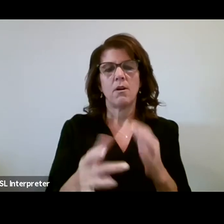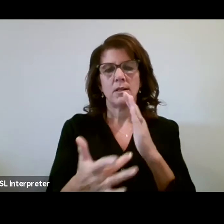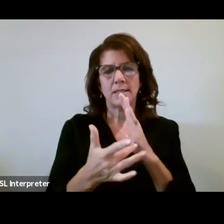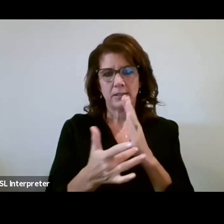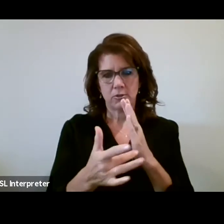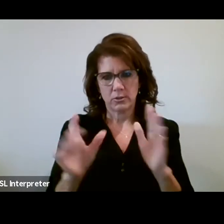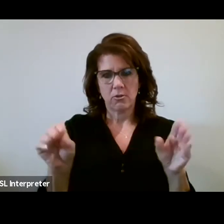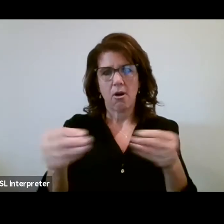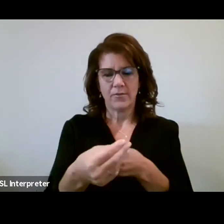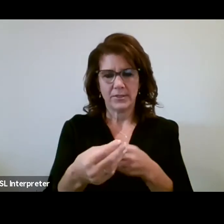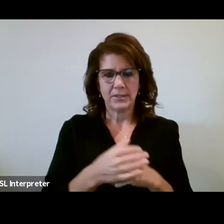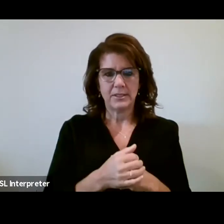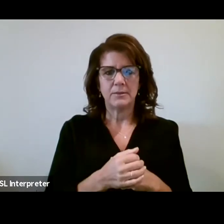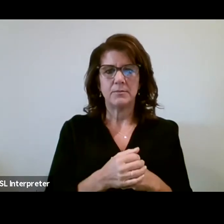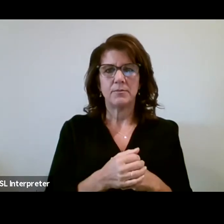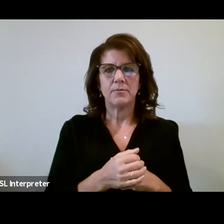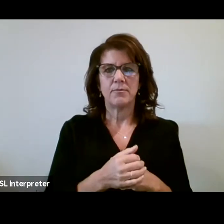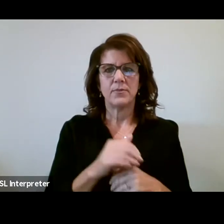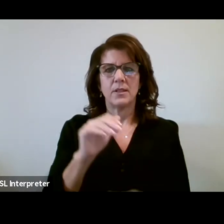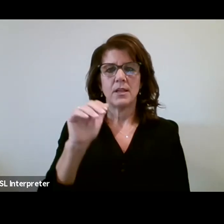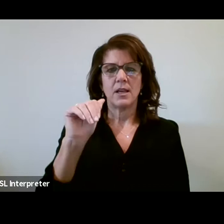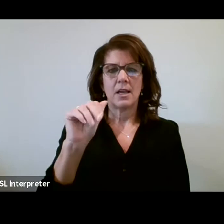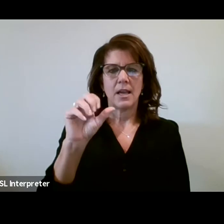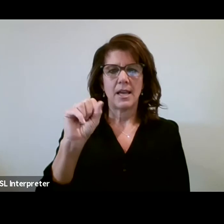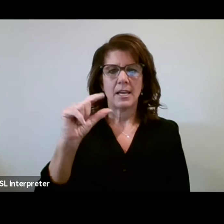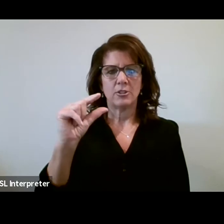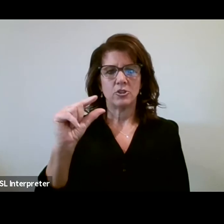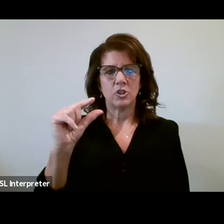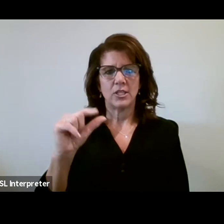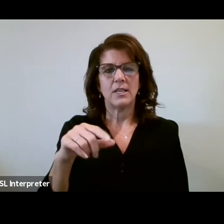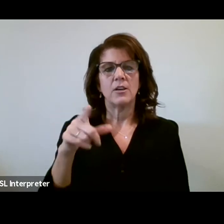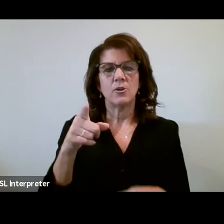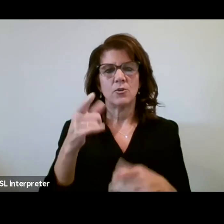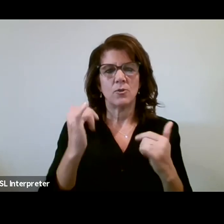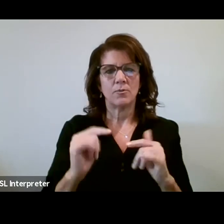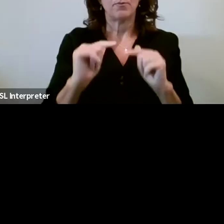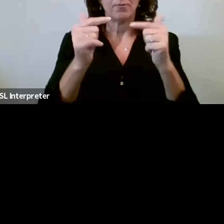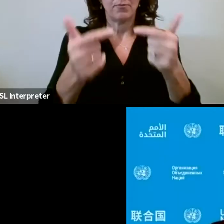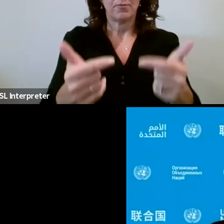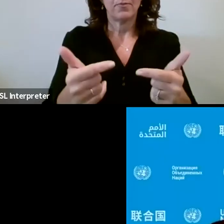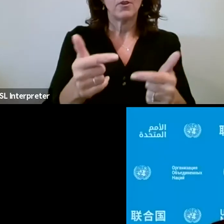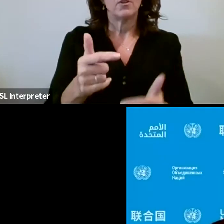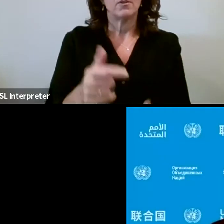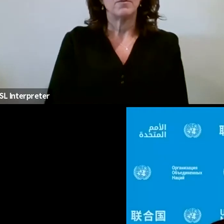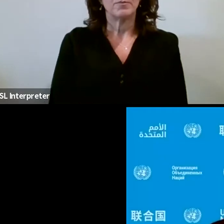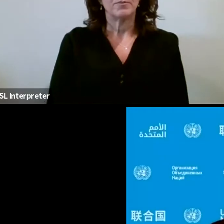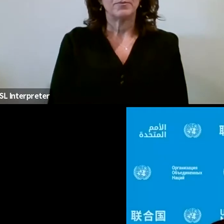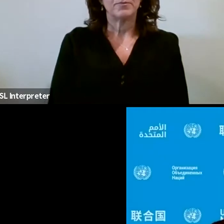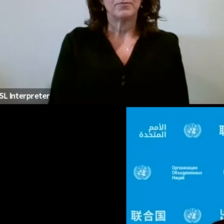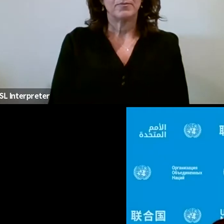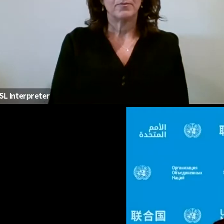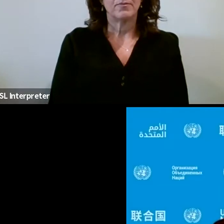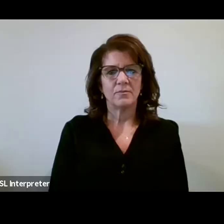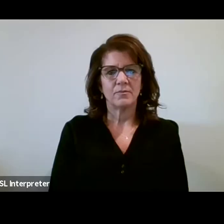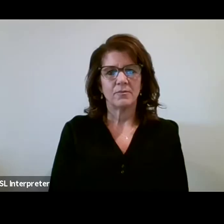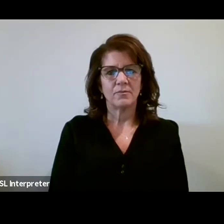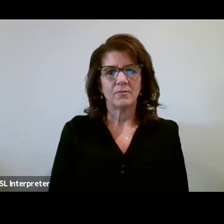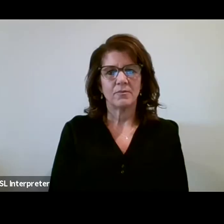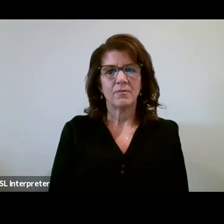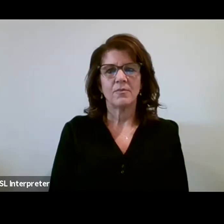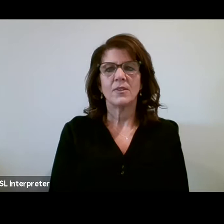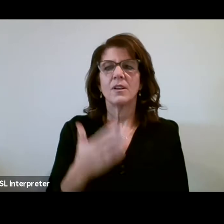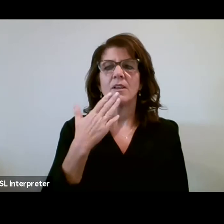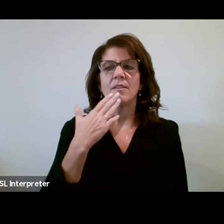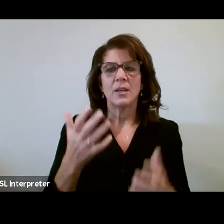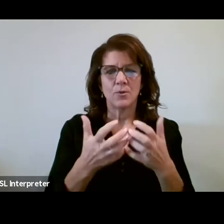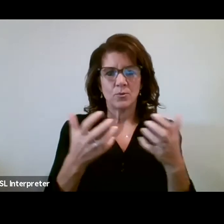Office. SDGs Pataliciano, you now have the floor. Thank you. Thank you so